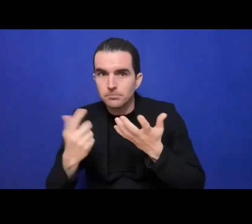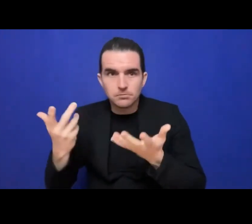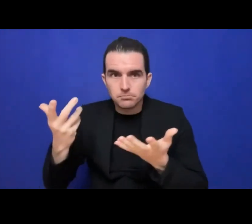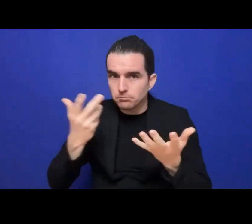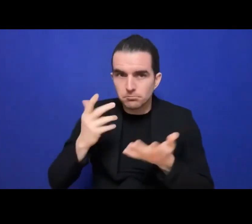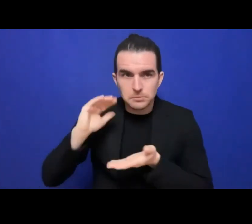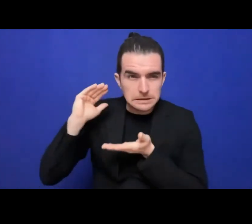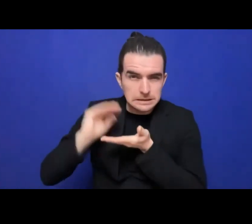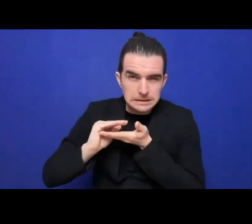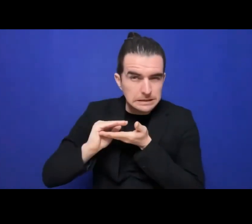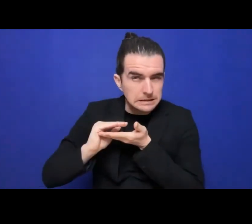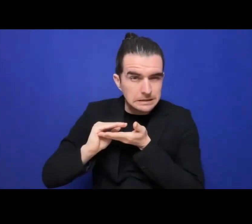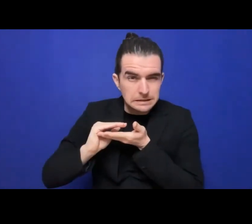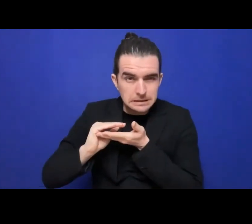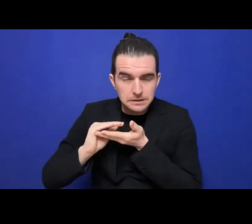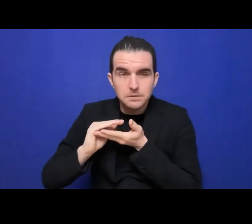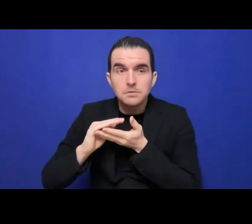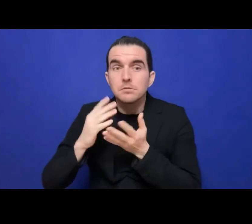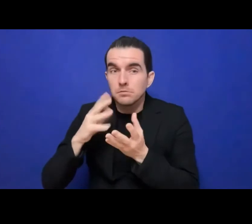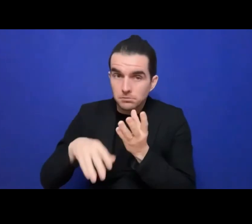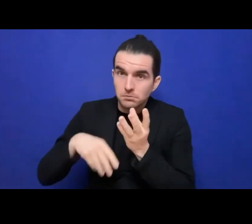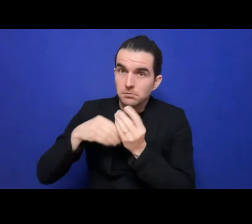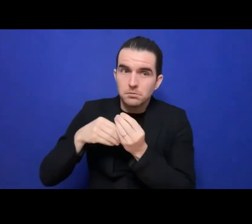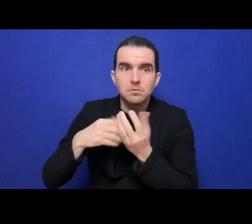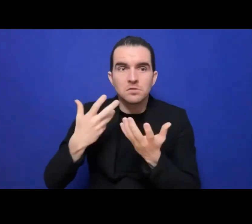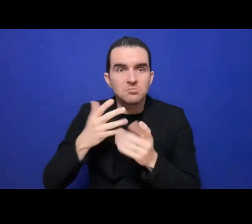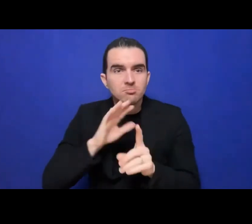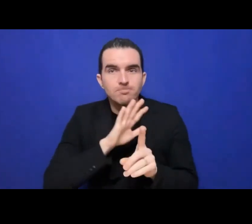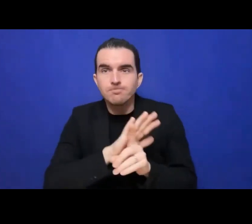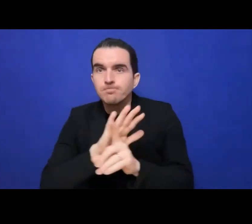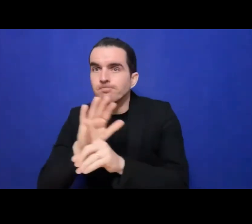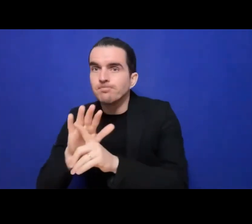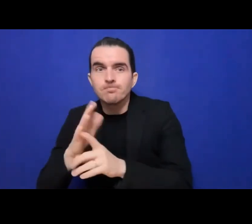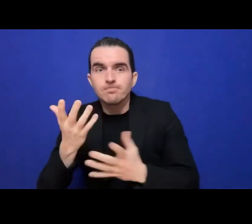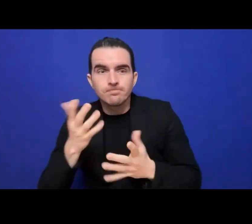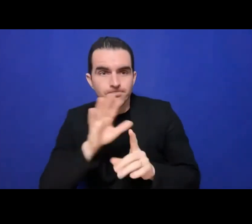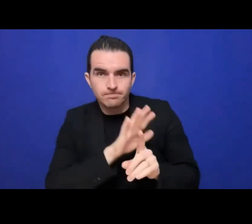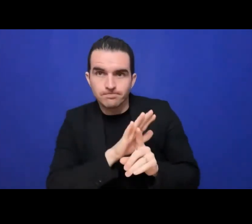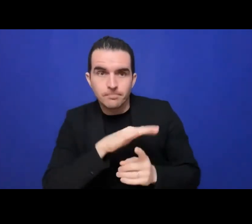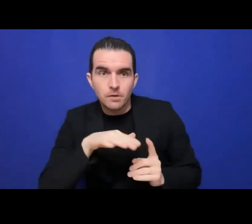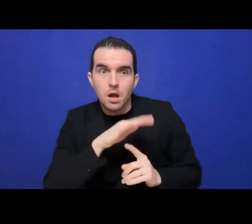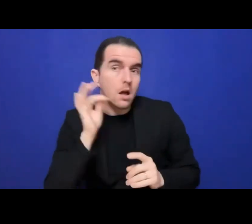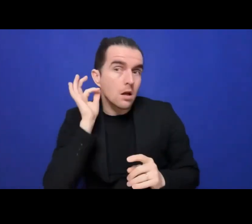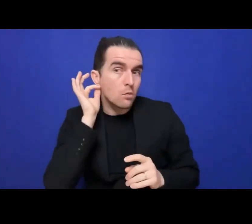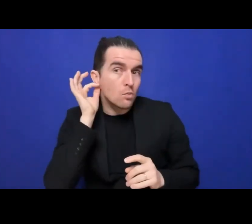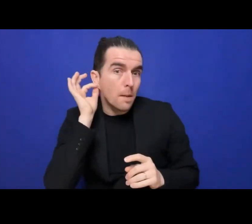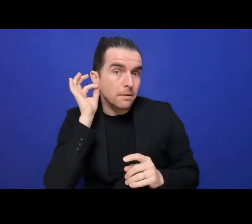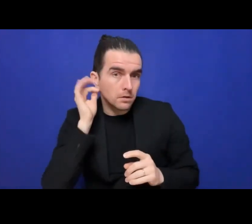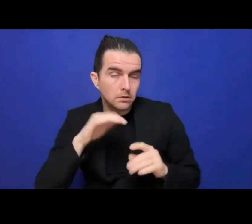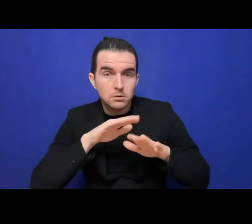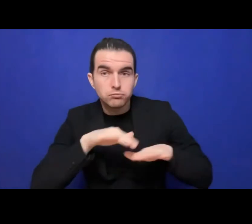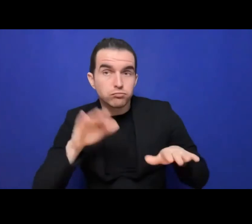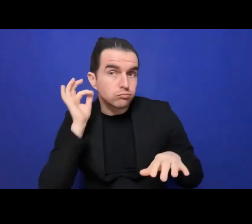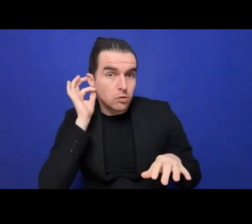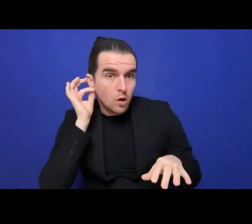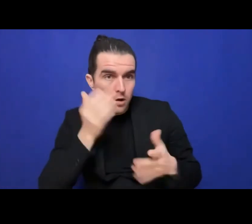in country, the unclear mapping of the services and service providers, and sometimes the complexity